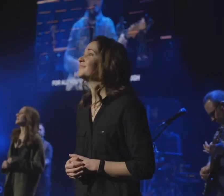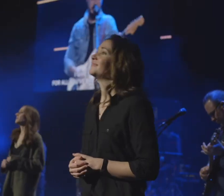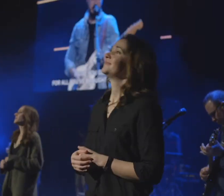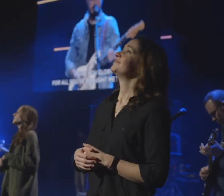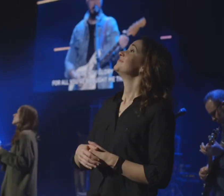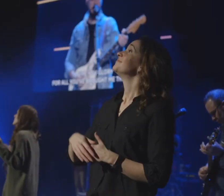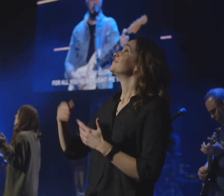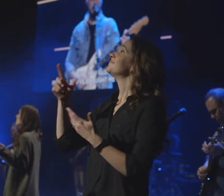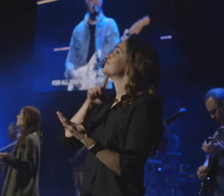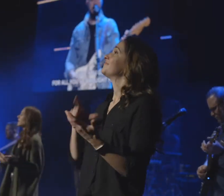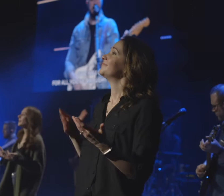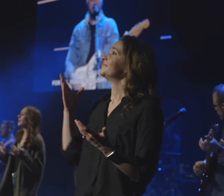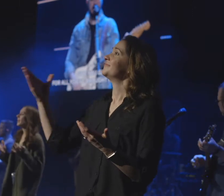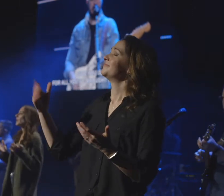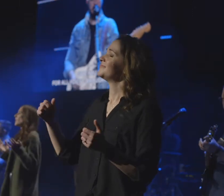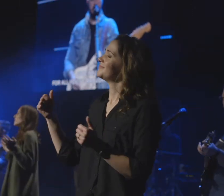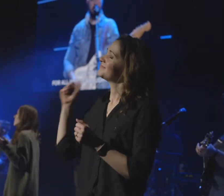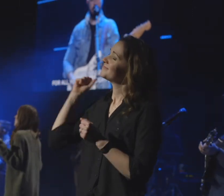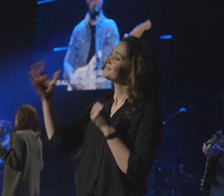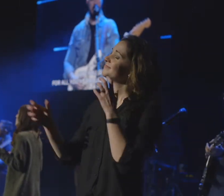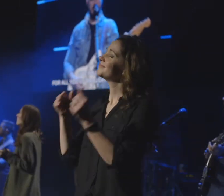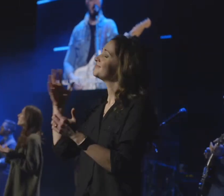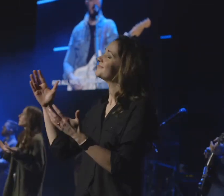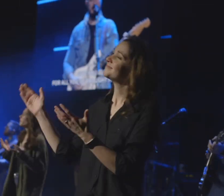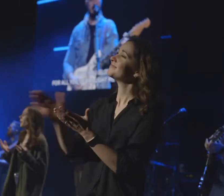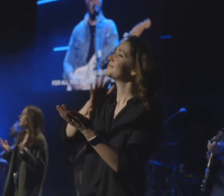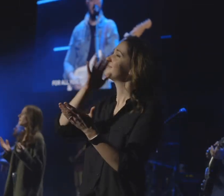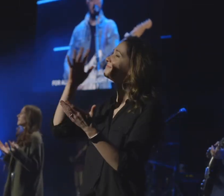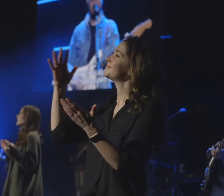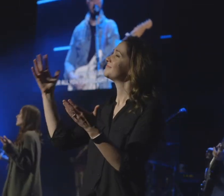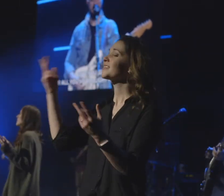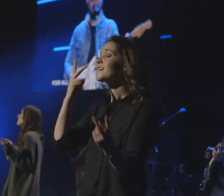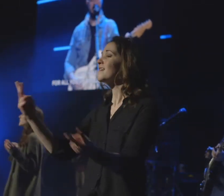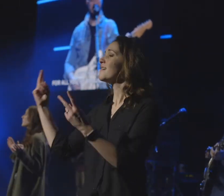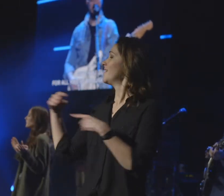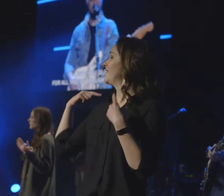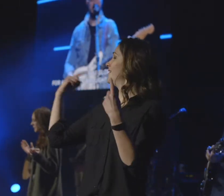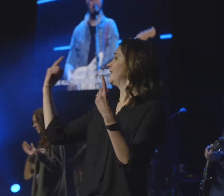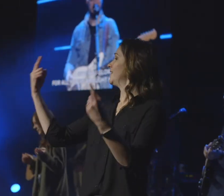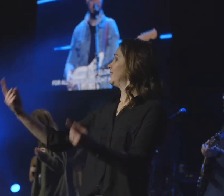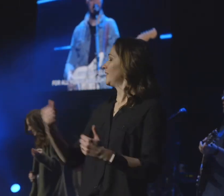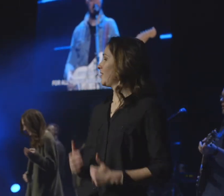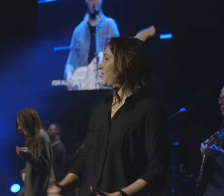I give you glory for all you've brought me through.